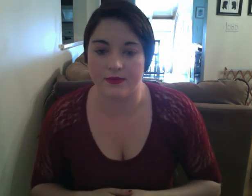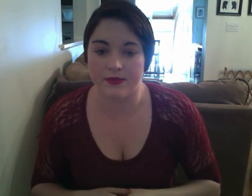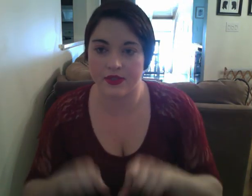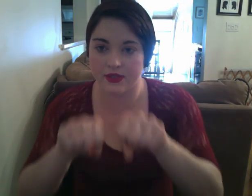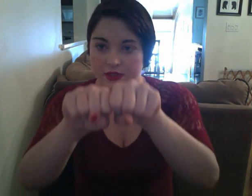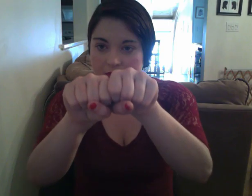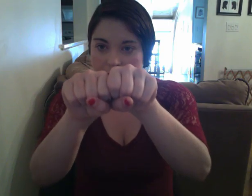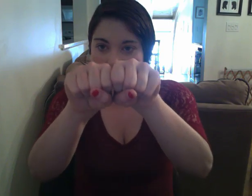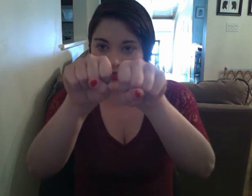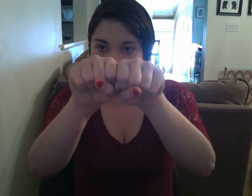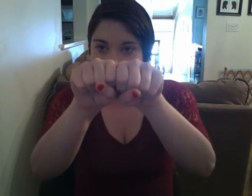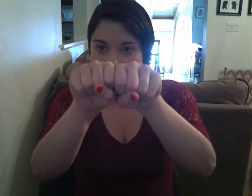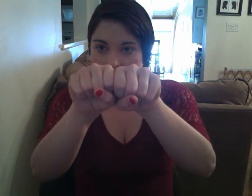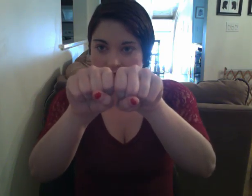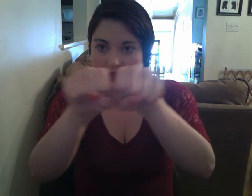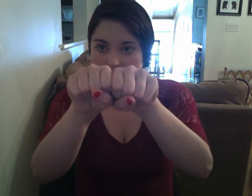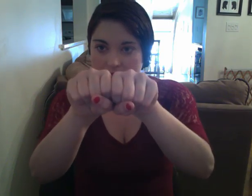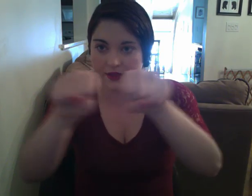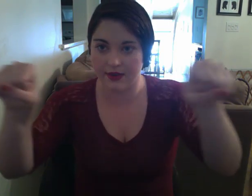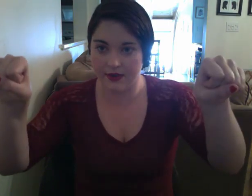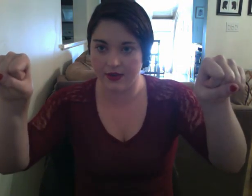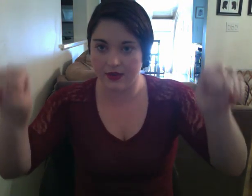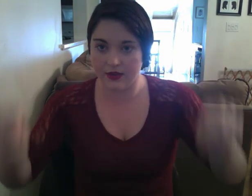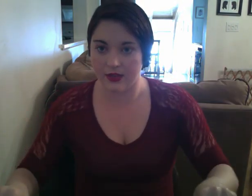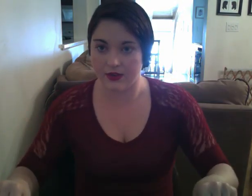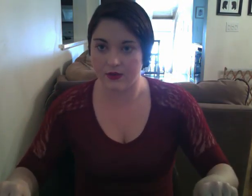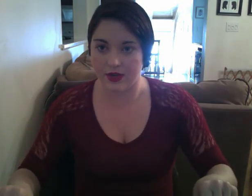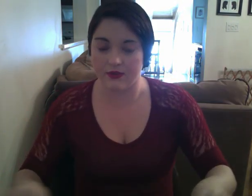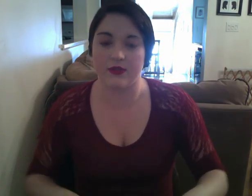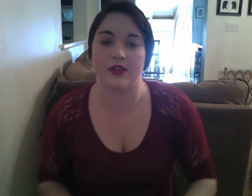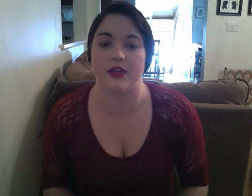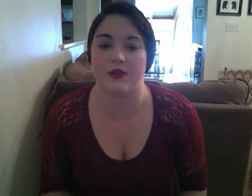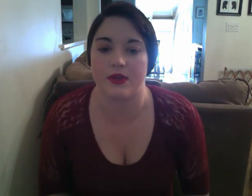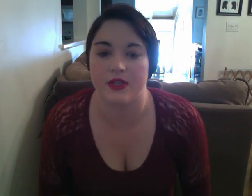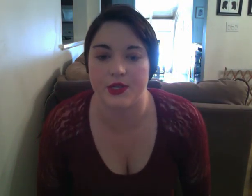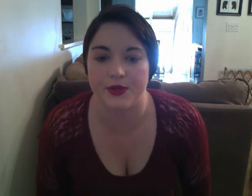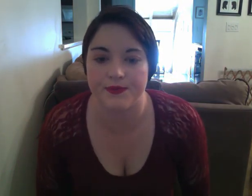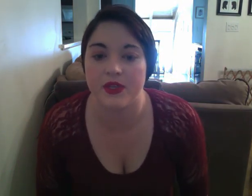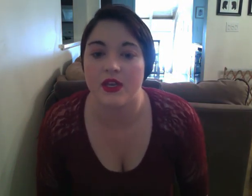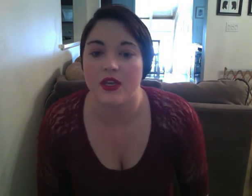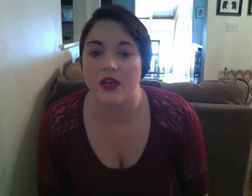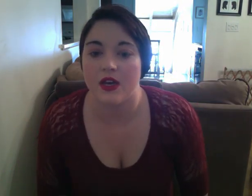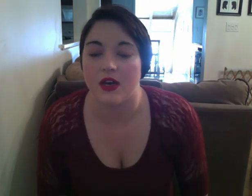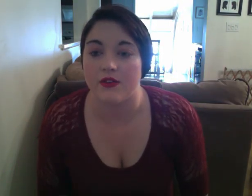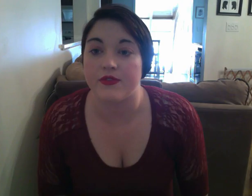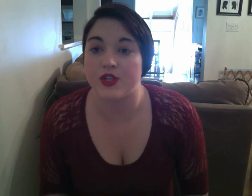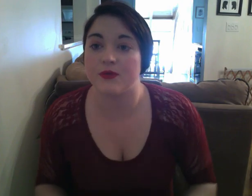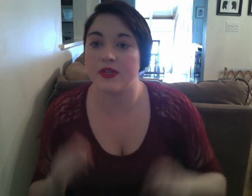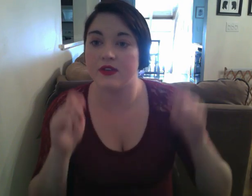System is with S's like this. They come together and go down like in a rectangle. Fisherman,